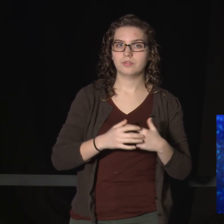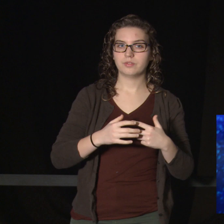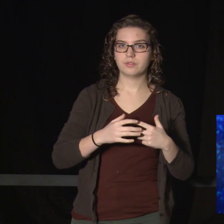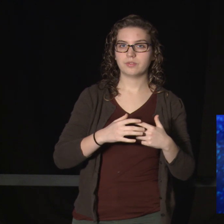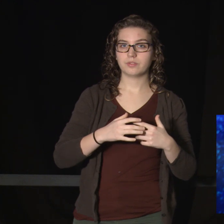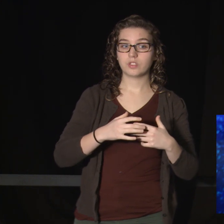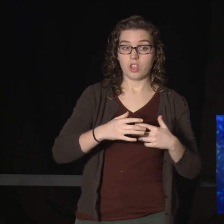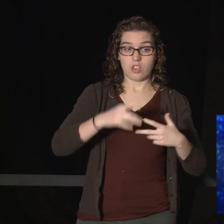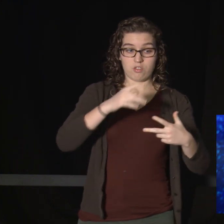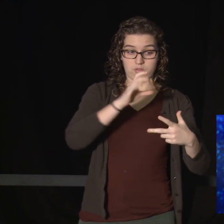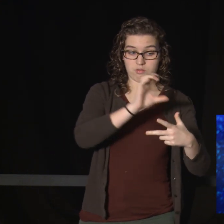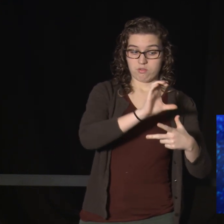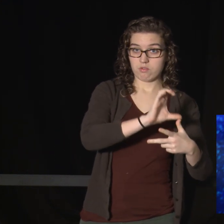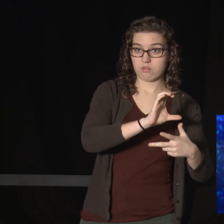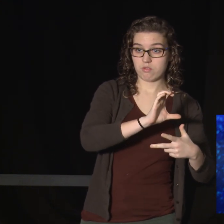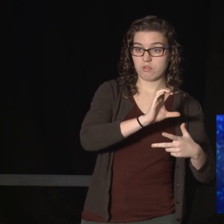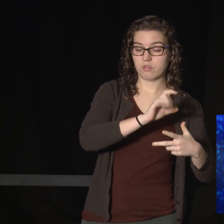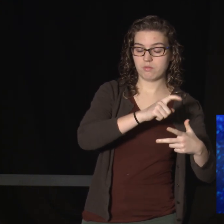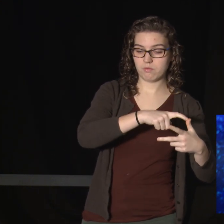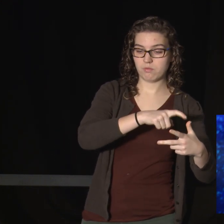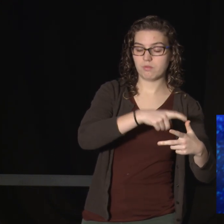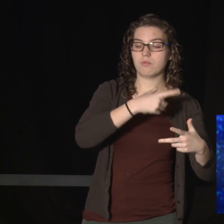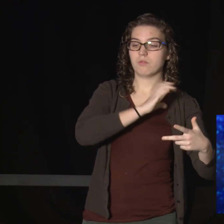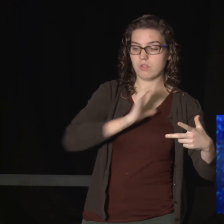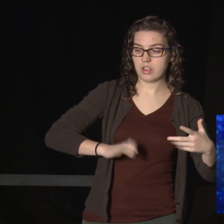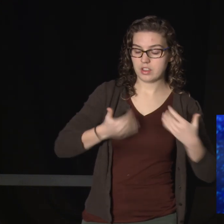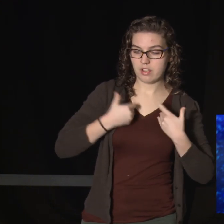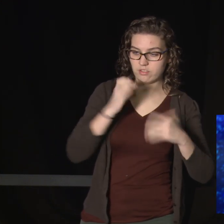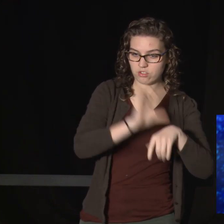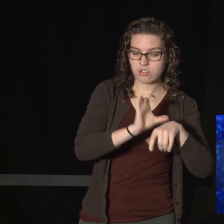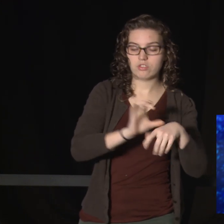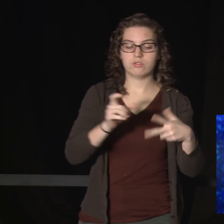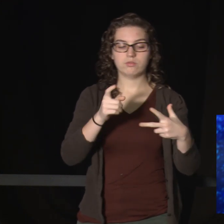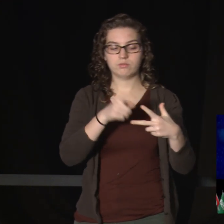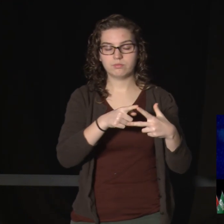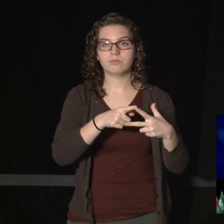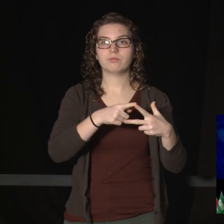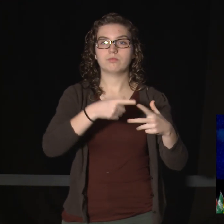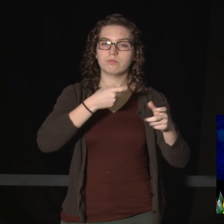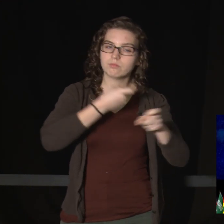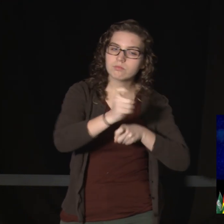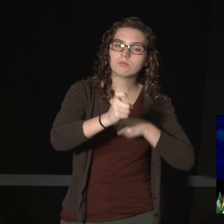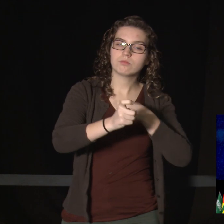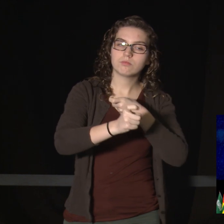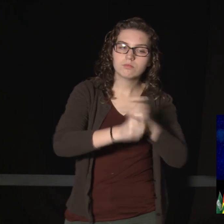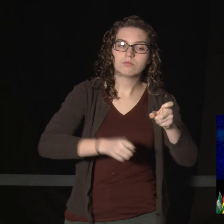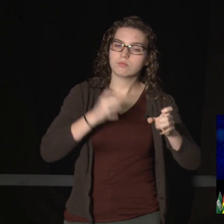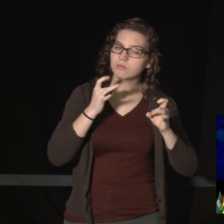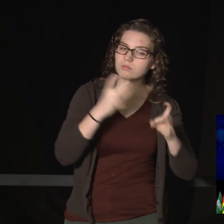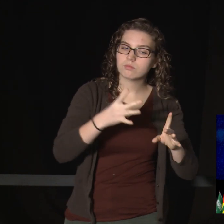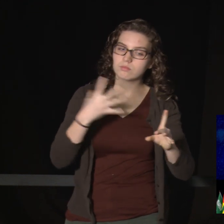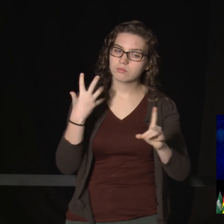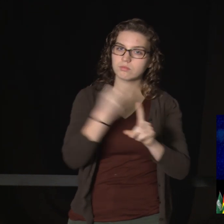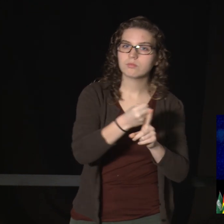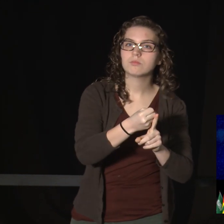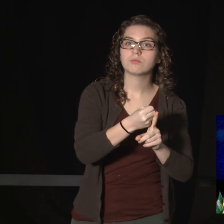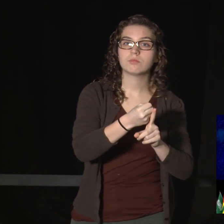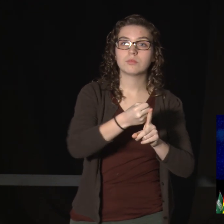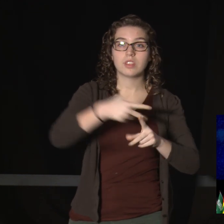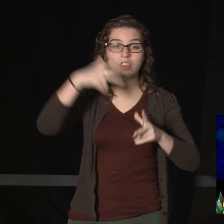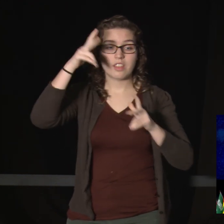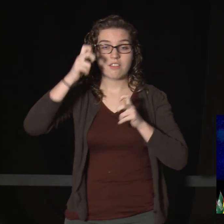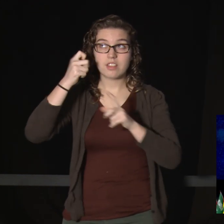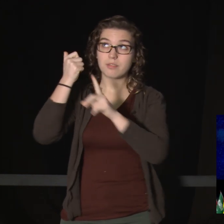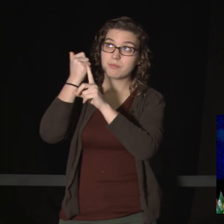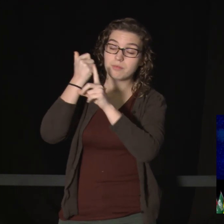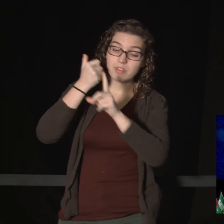have a church, but secondly, it will be persecuted. It will be hated. It will be attacked. The devil himself will wreak havoc.